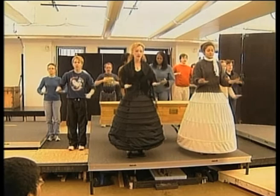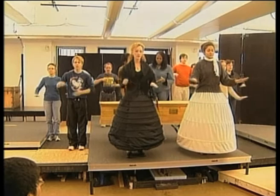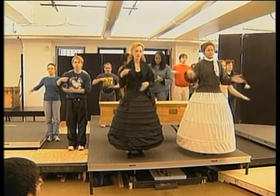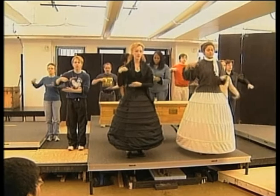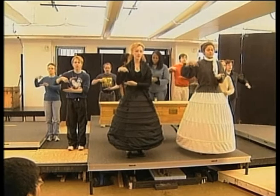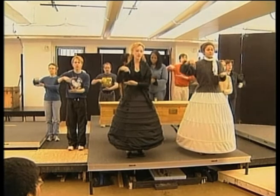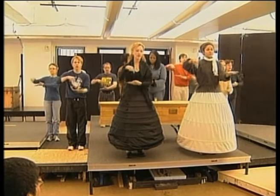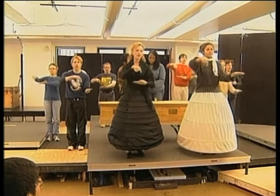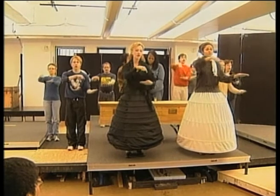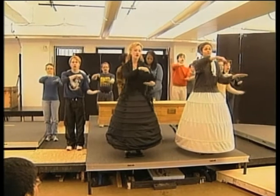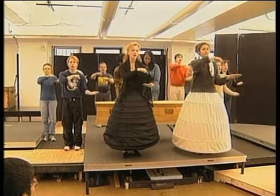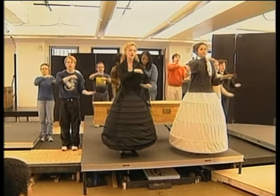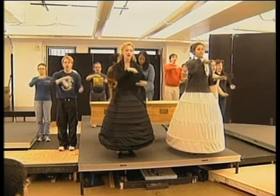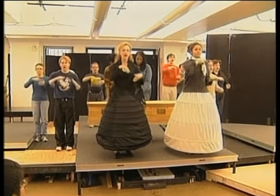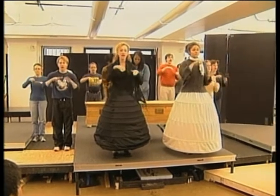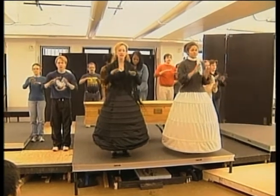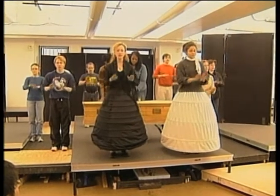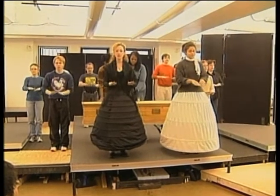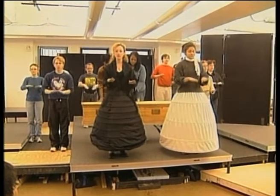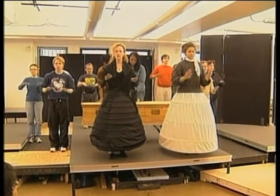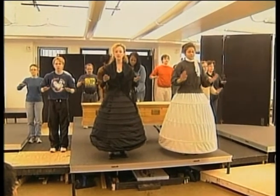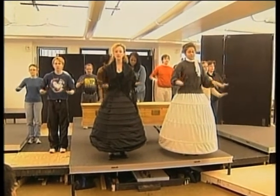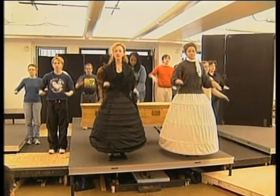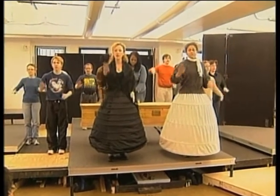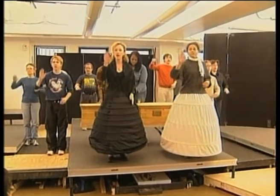on Broadway is unbelievably good luck.